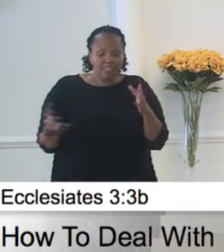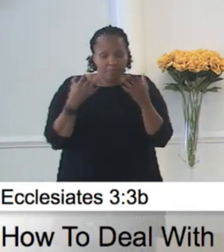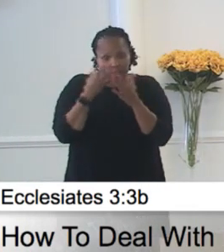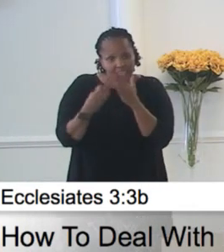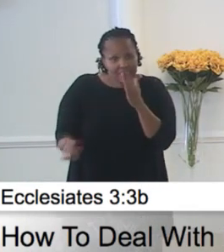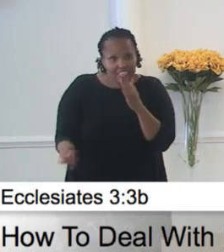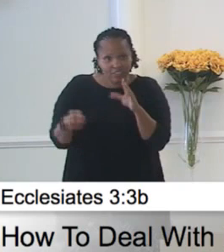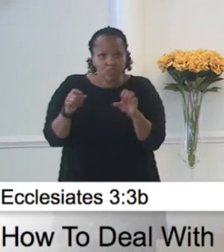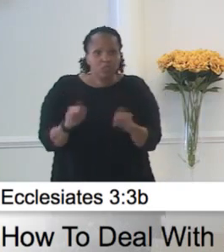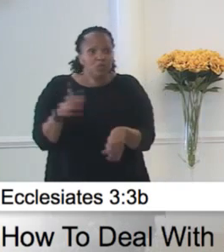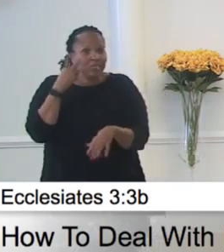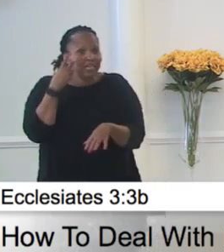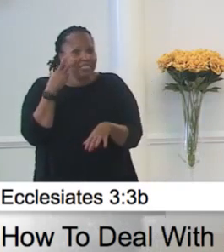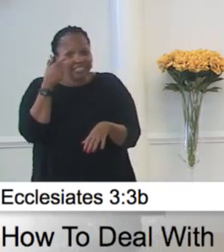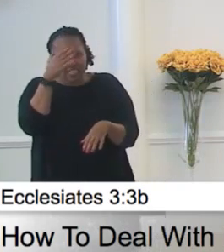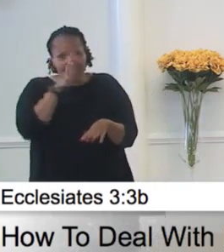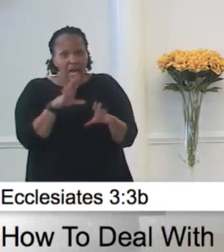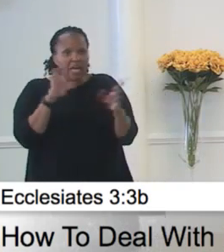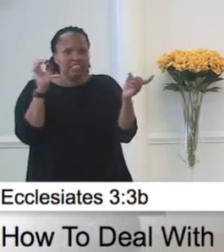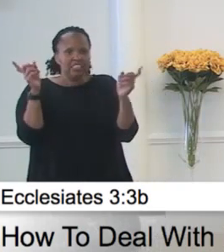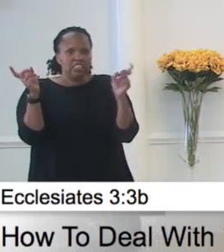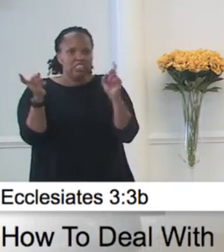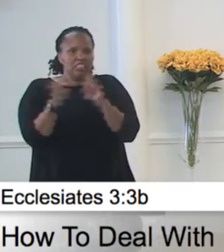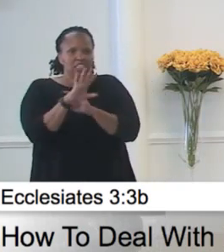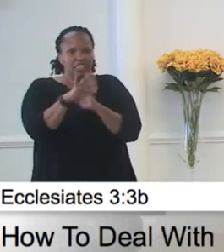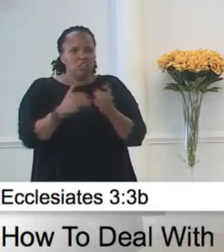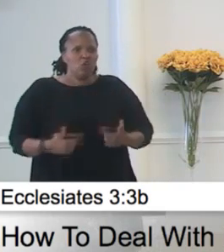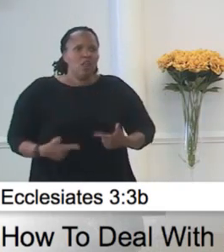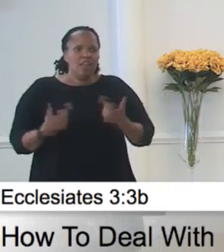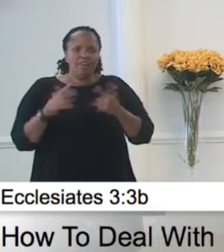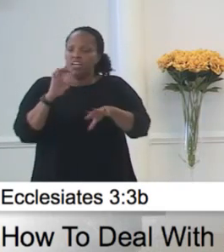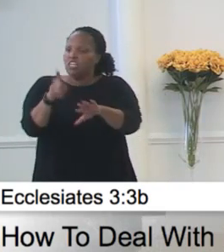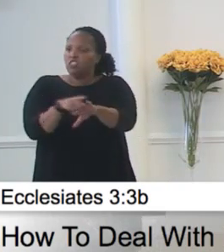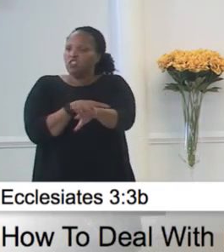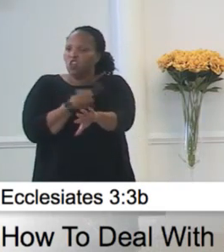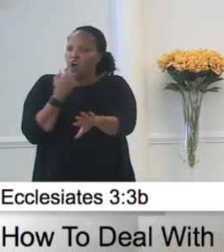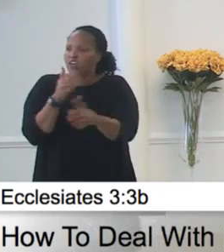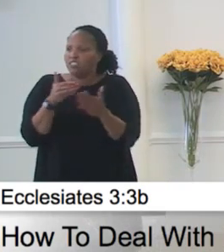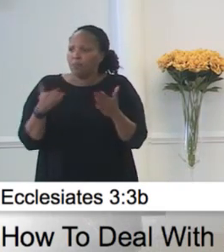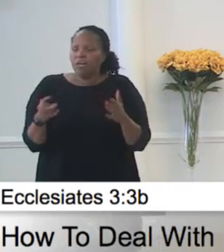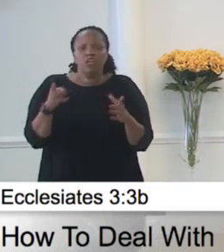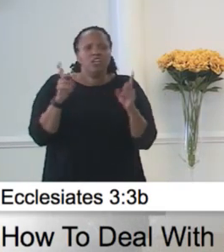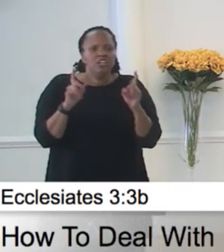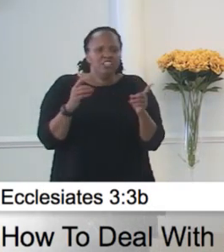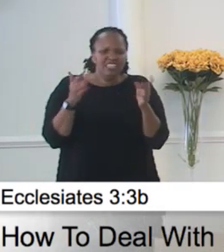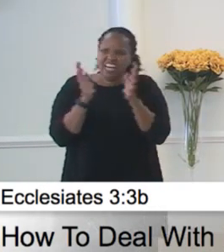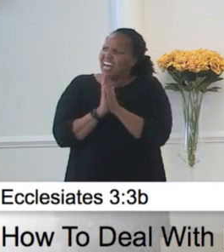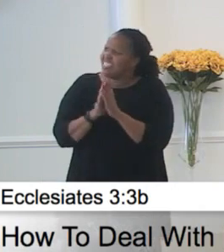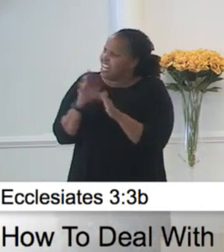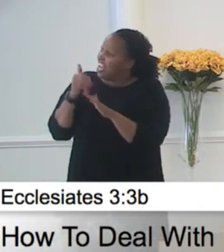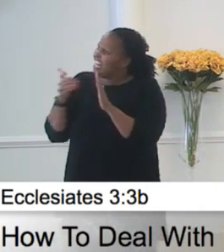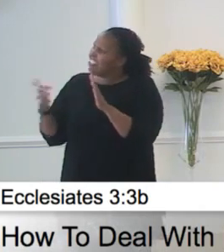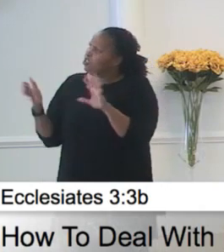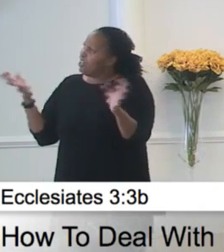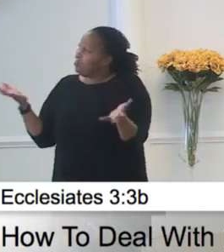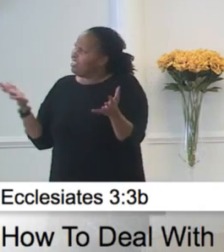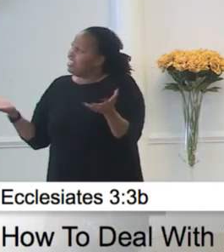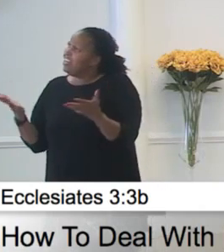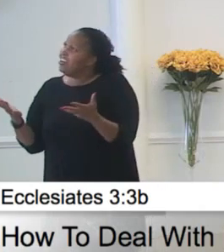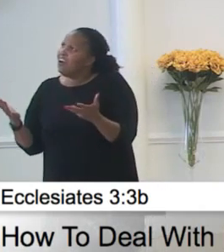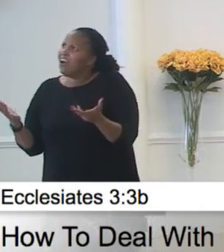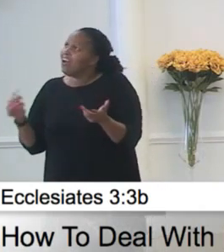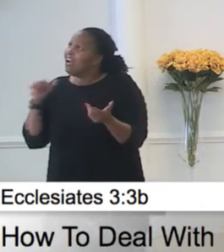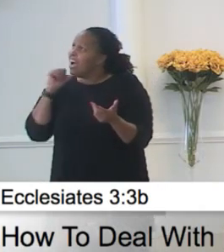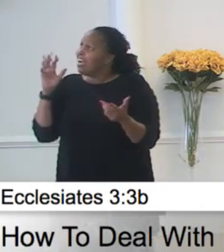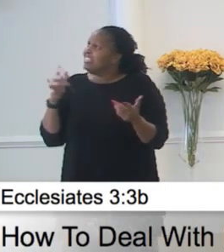you can see him molding your life. But as long as it's something, you got to ask God in your prayer, Lord, is there something here? Because I